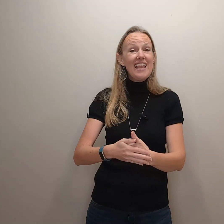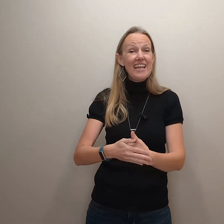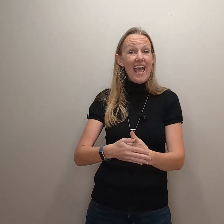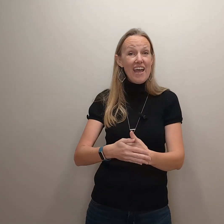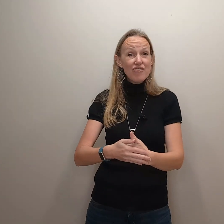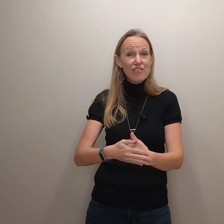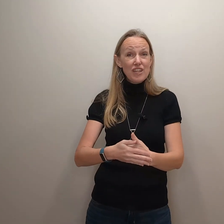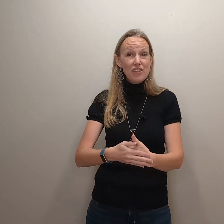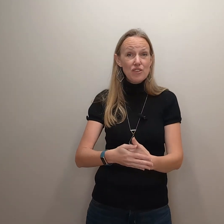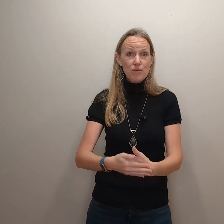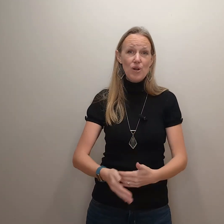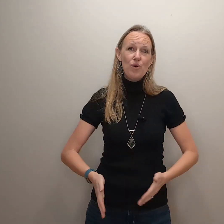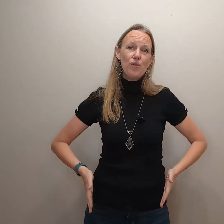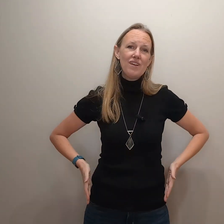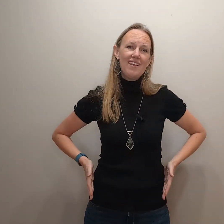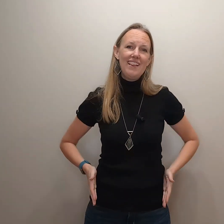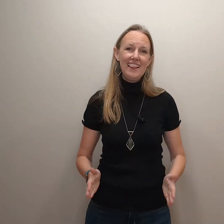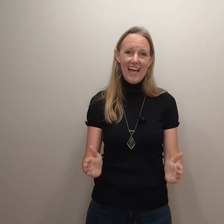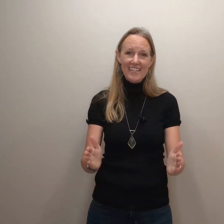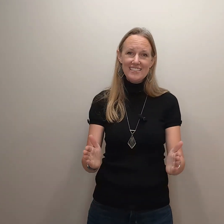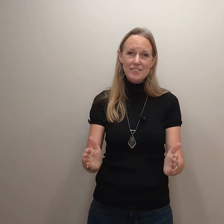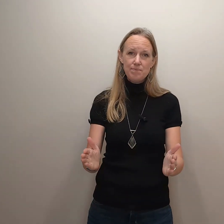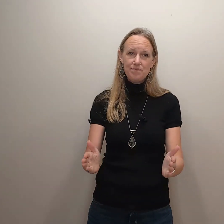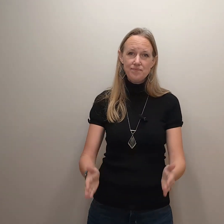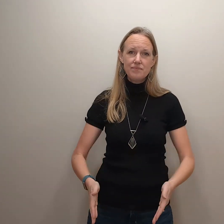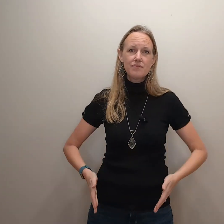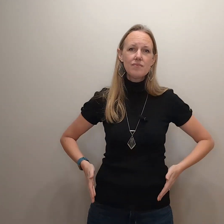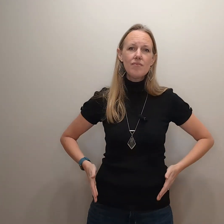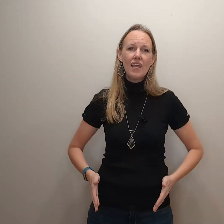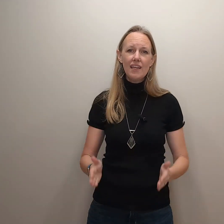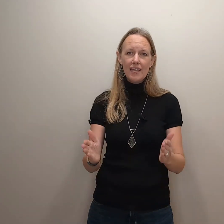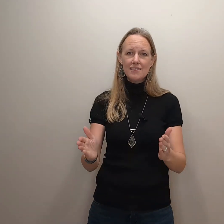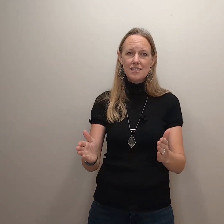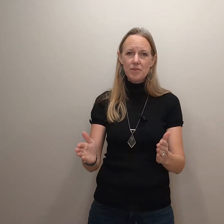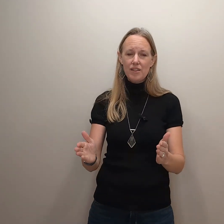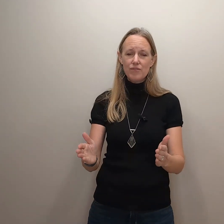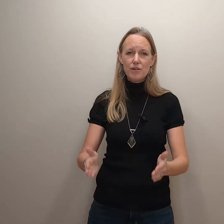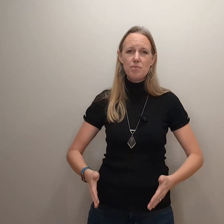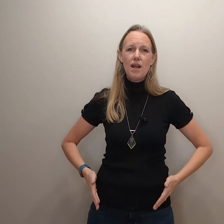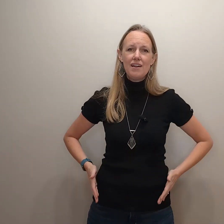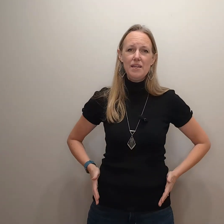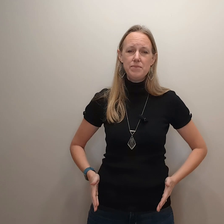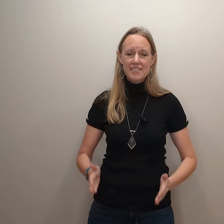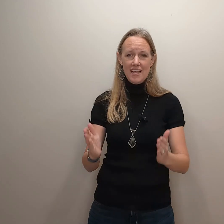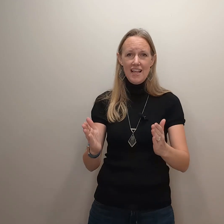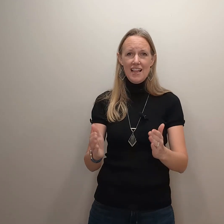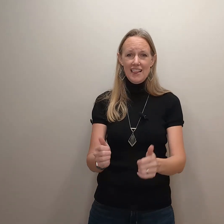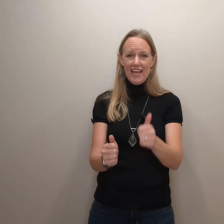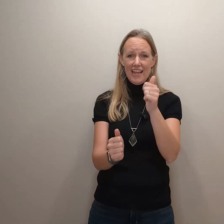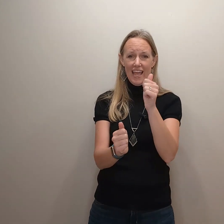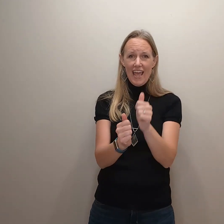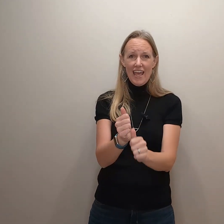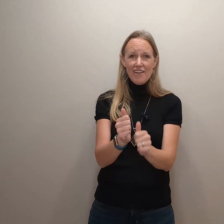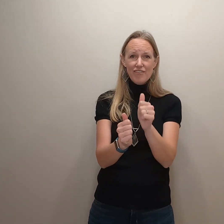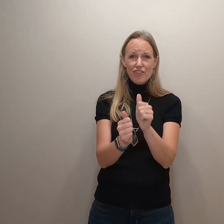let every throne, let. Okay, hands coming out from our hips, let